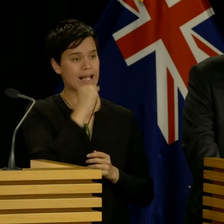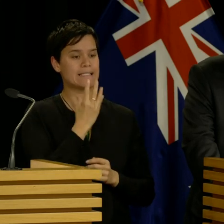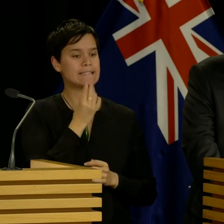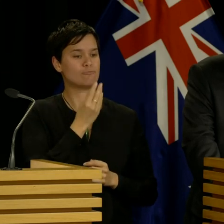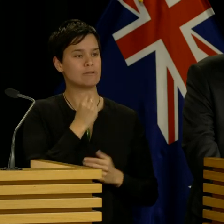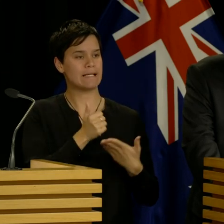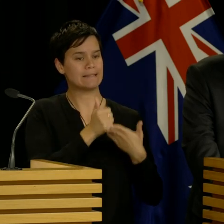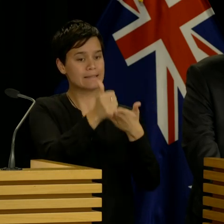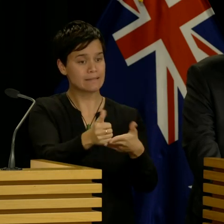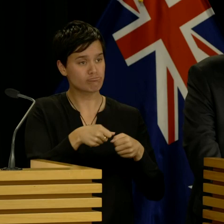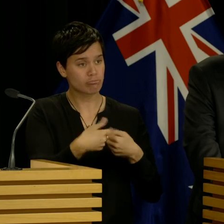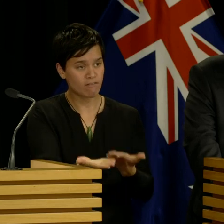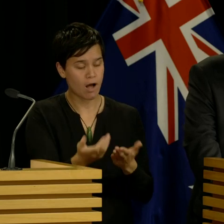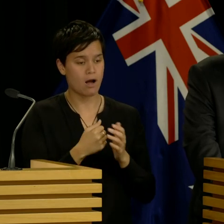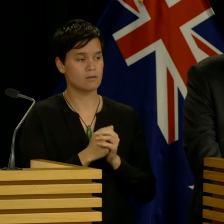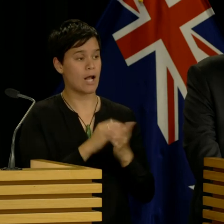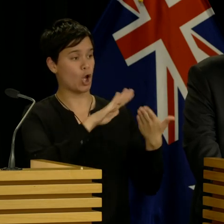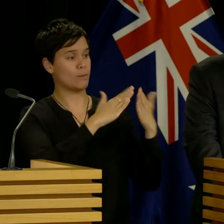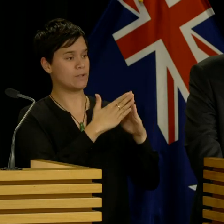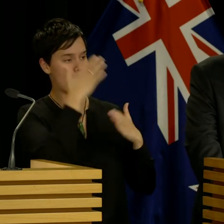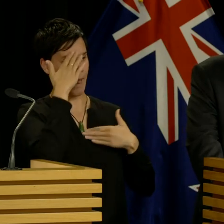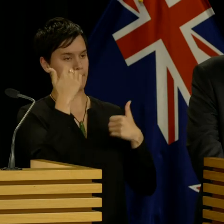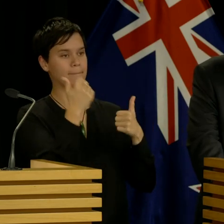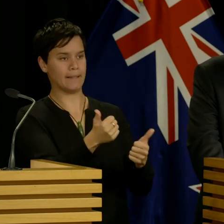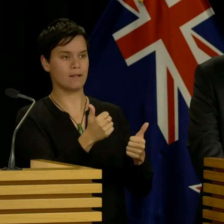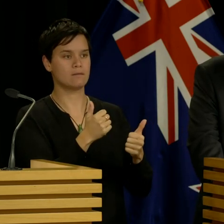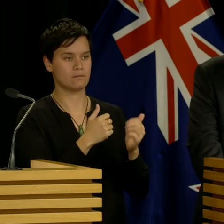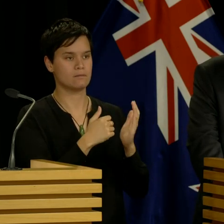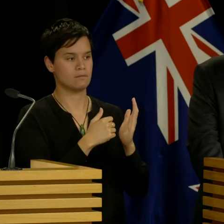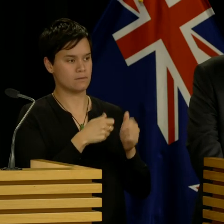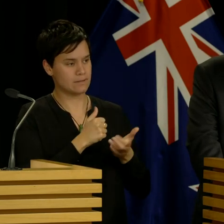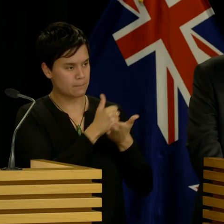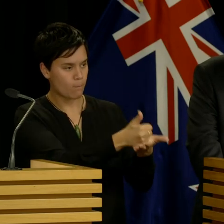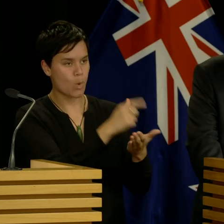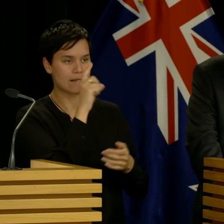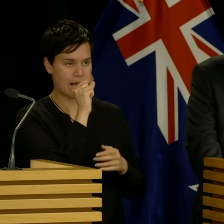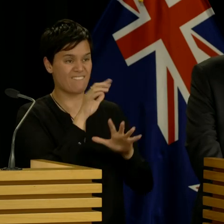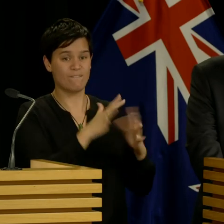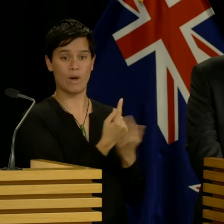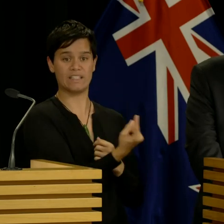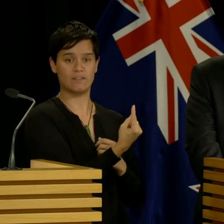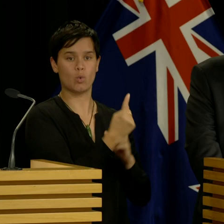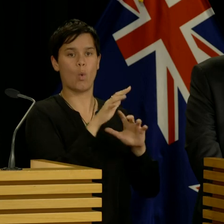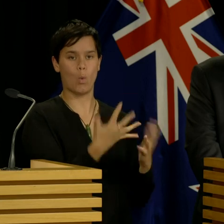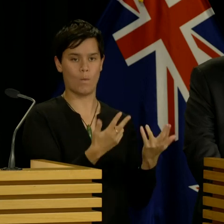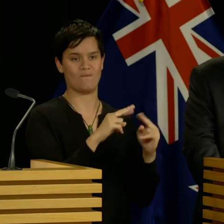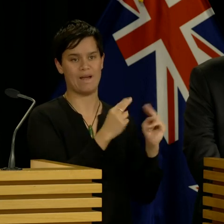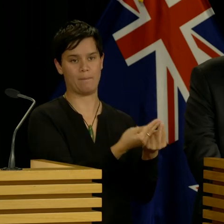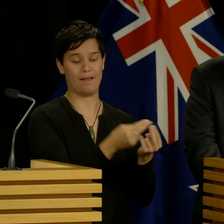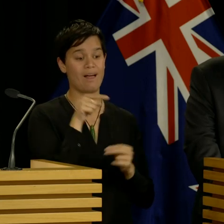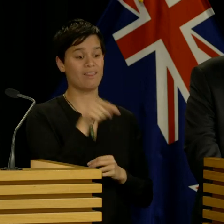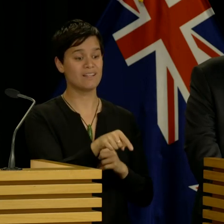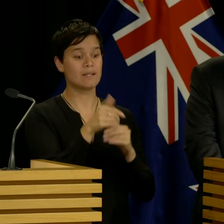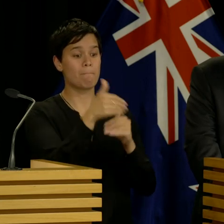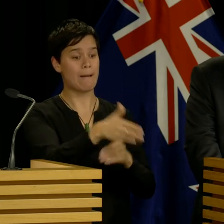assistance, and community wellbeing requirements to provide support to vulnerable individuals and families. The detail of this package is now